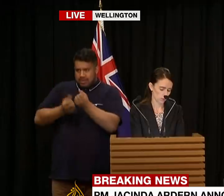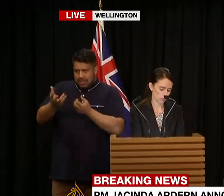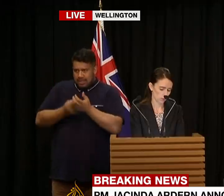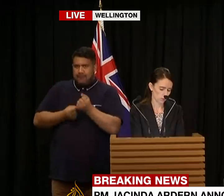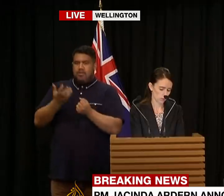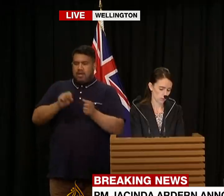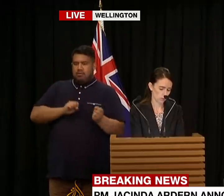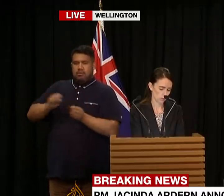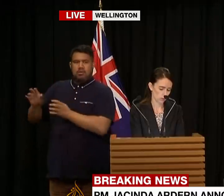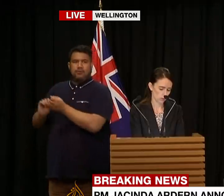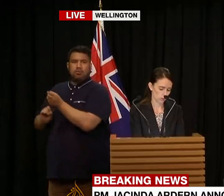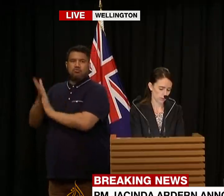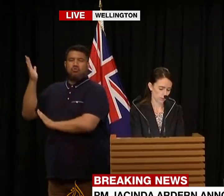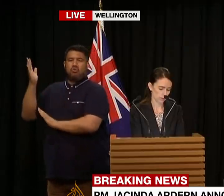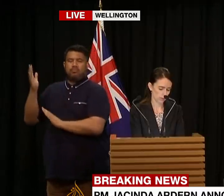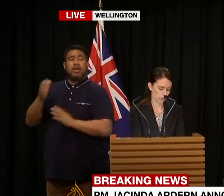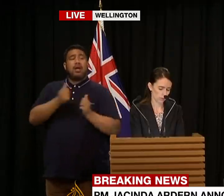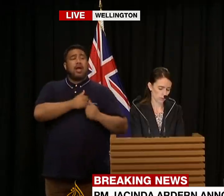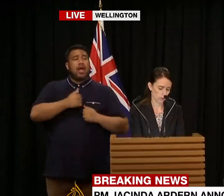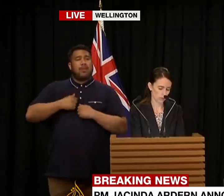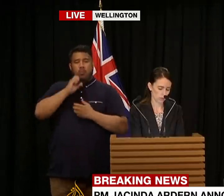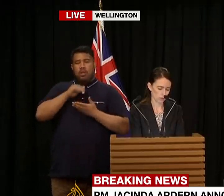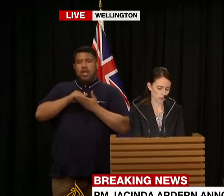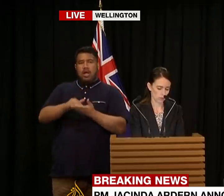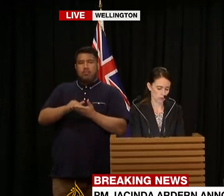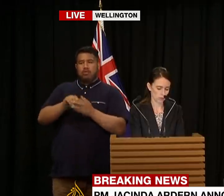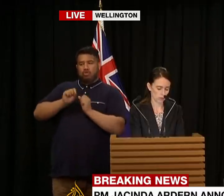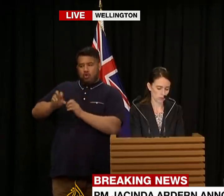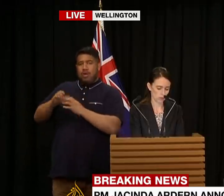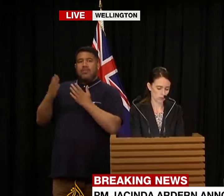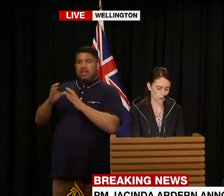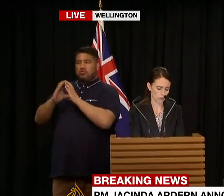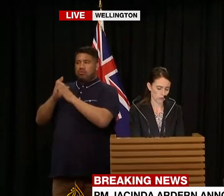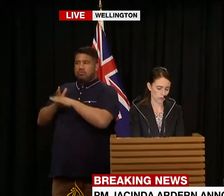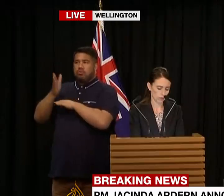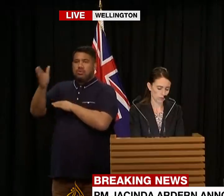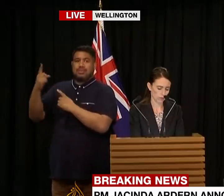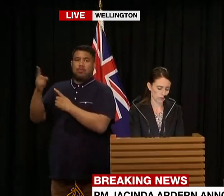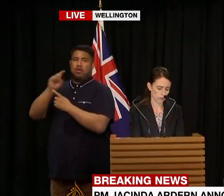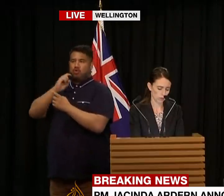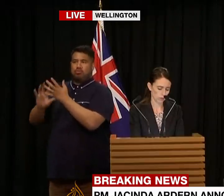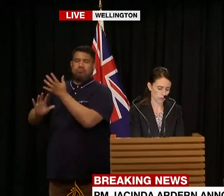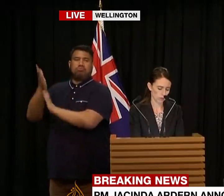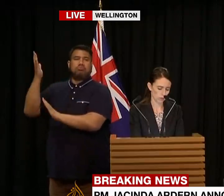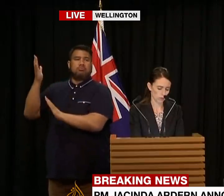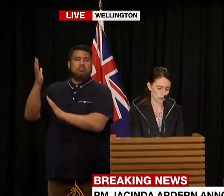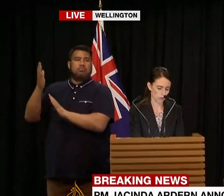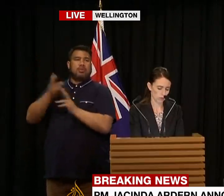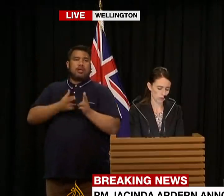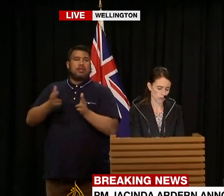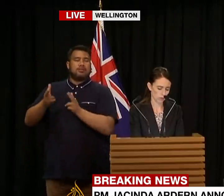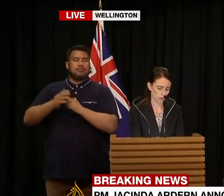They'll be supported by the New Zealand Defence Force to enable safe storage, transport and destruction of assault rifles and